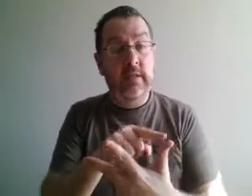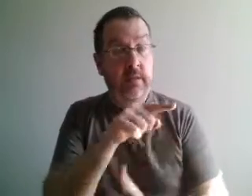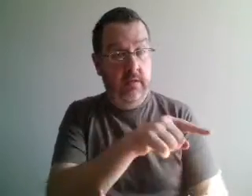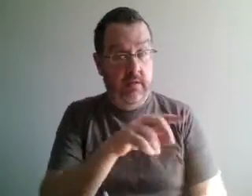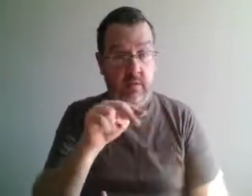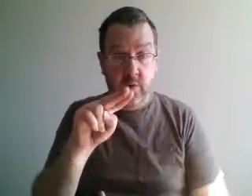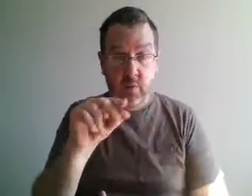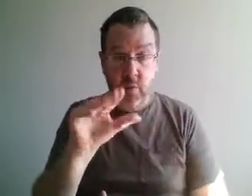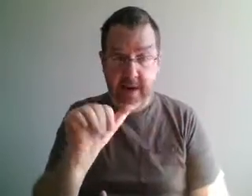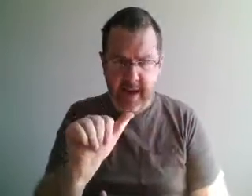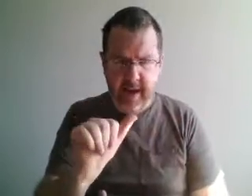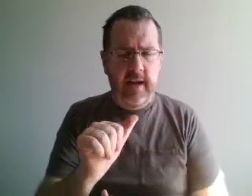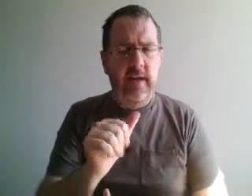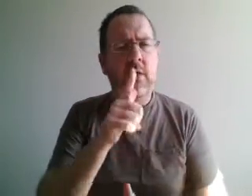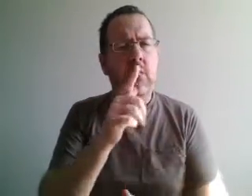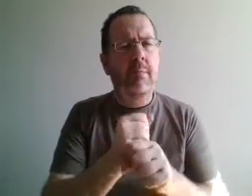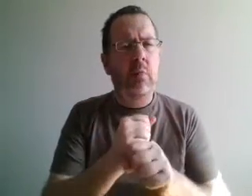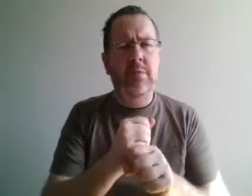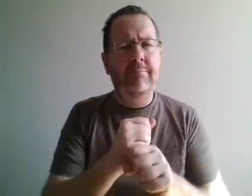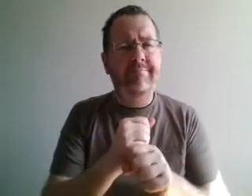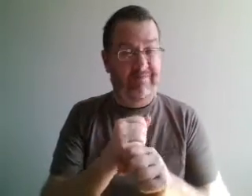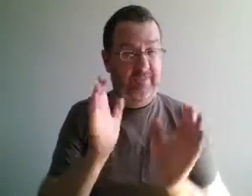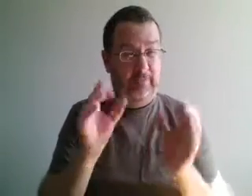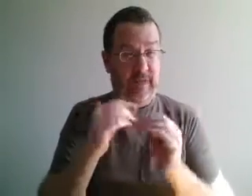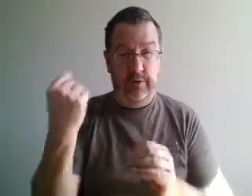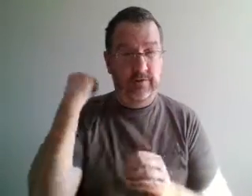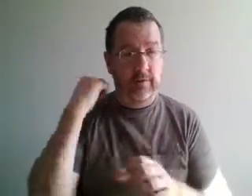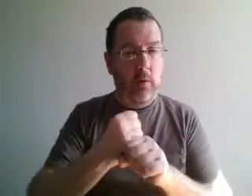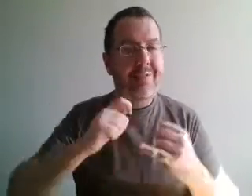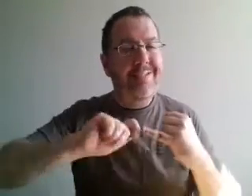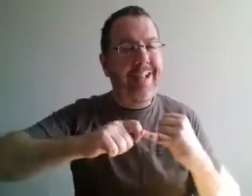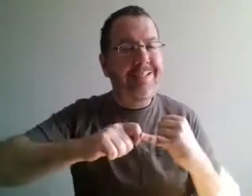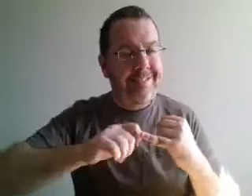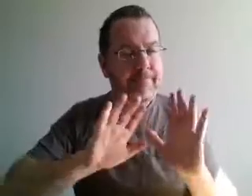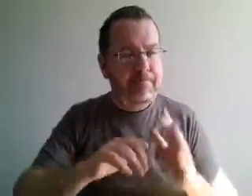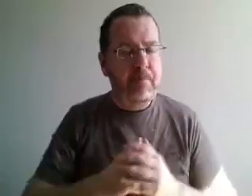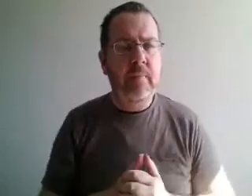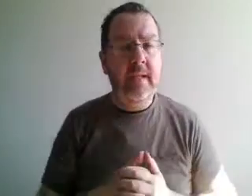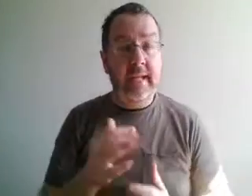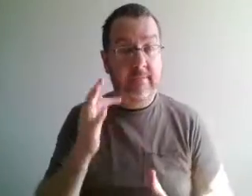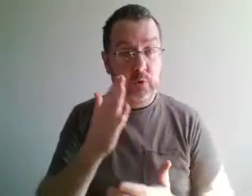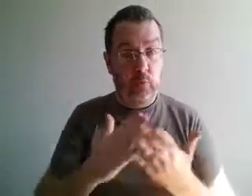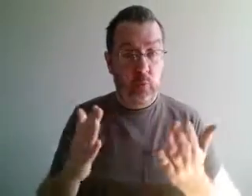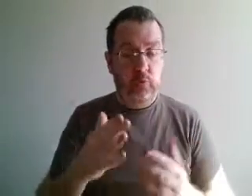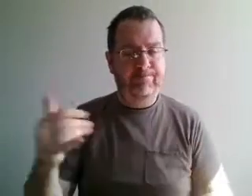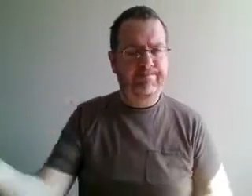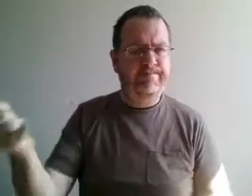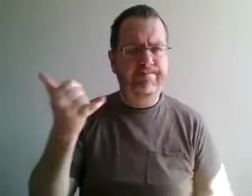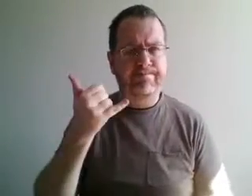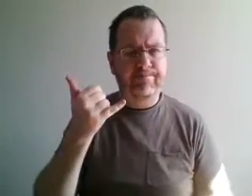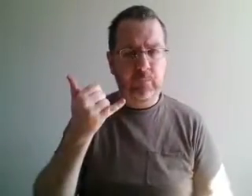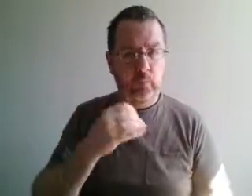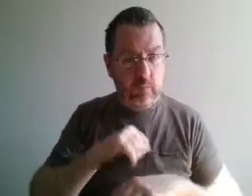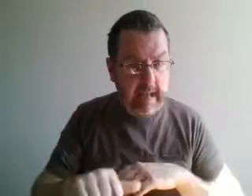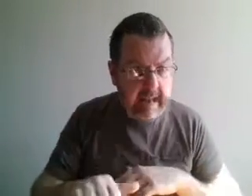Morning Ireland programme at the start in relation to testing. For anybody who does get a call today, tomorrow or over the next few days to be